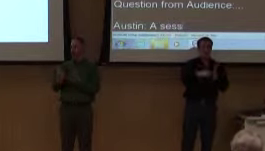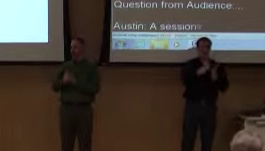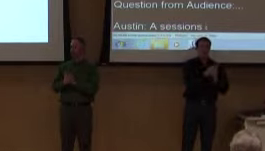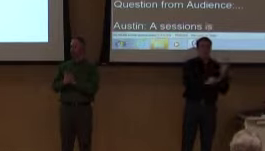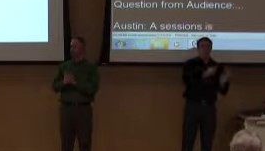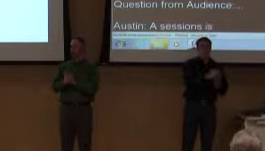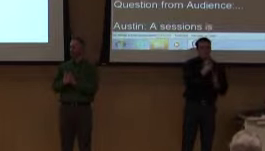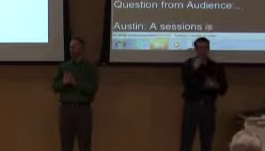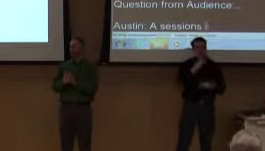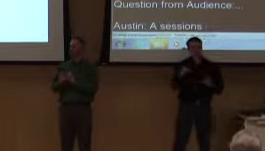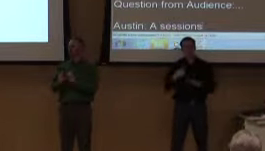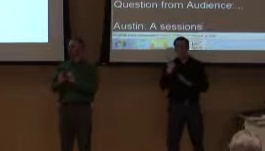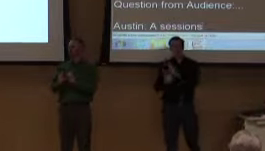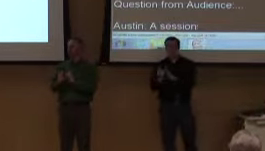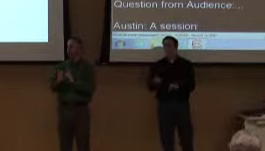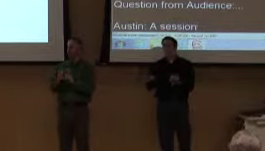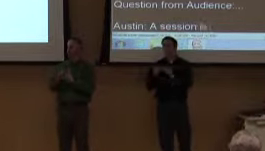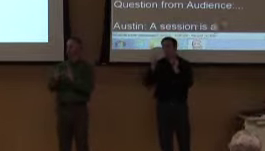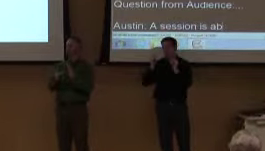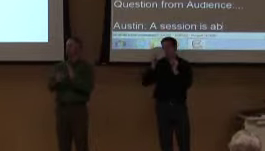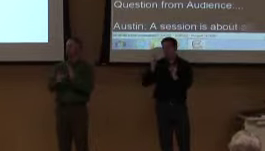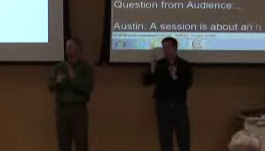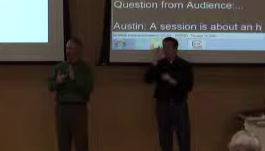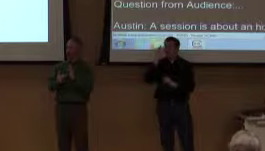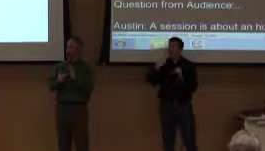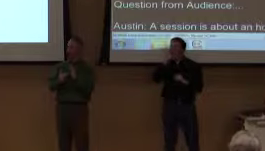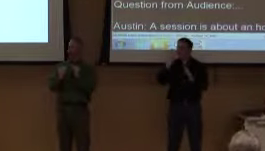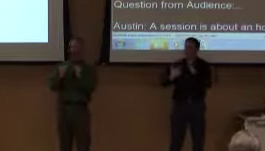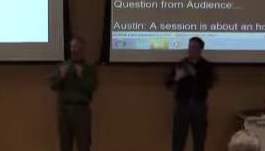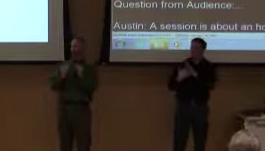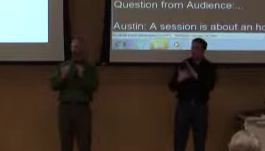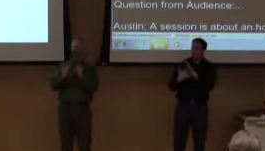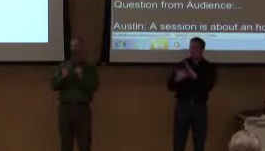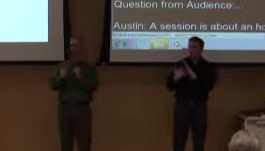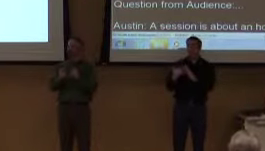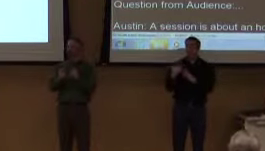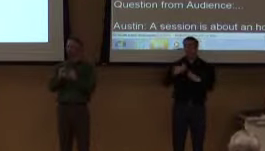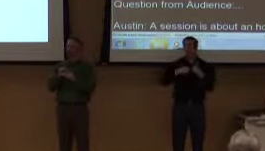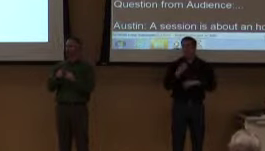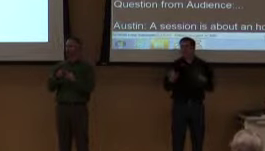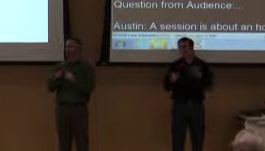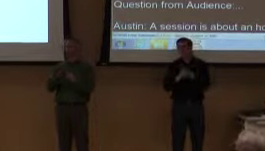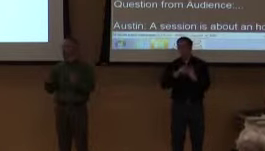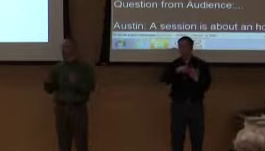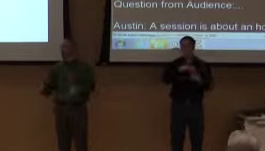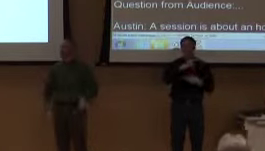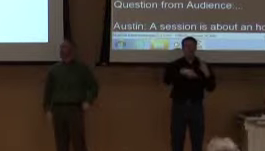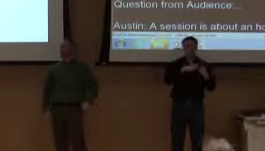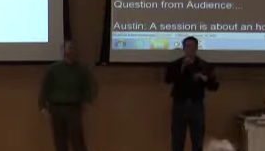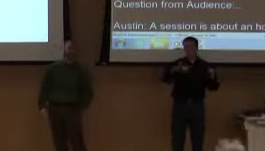an hour's worth of tutoring because of the technical difficulties, learning about